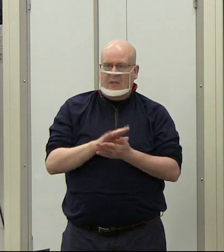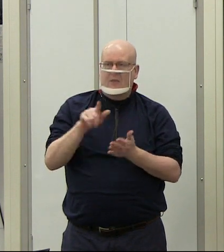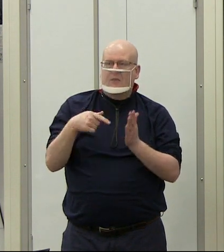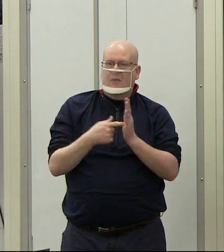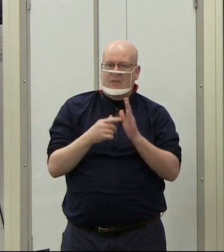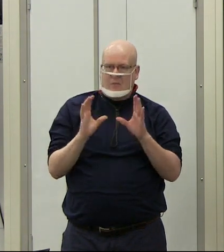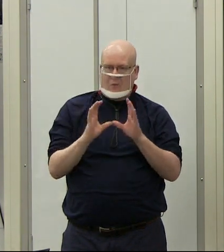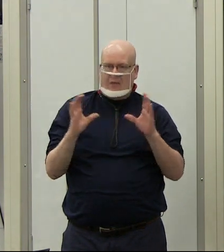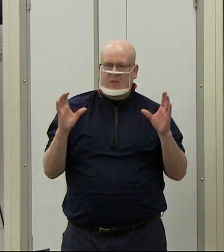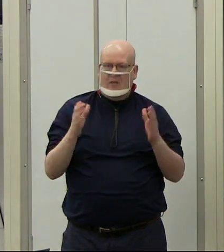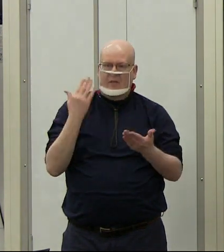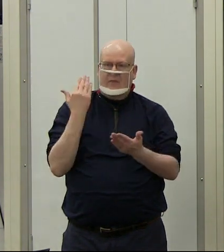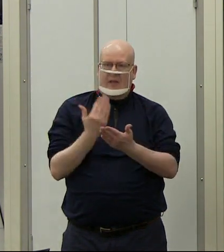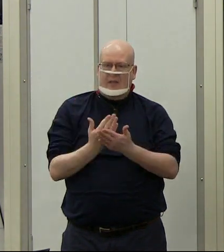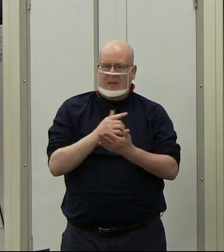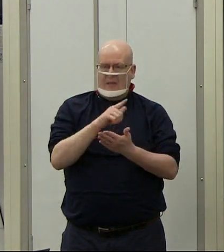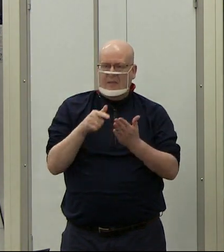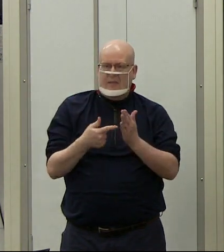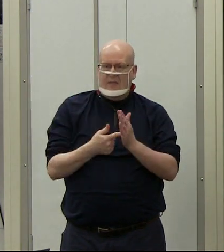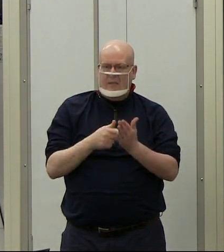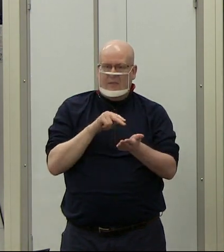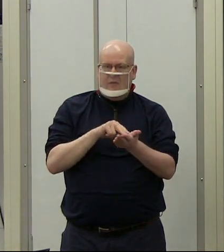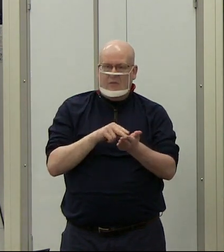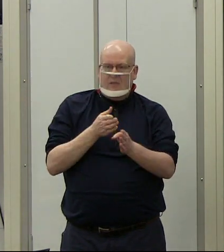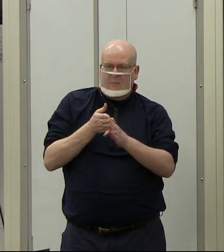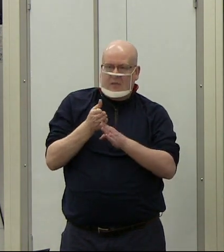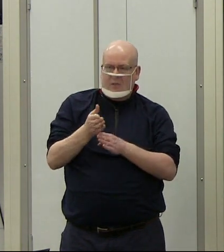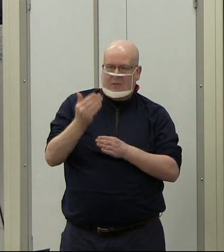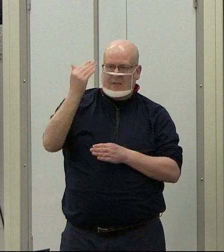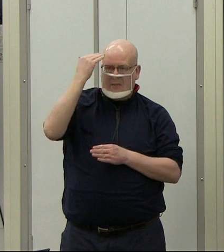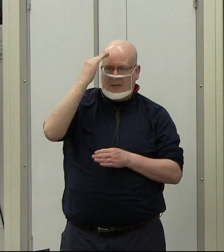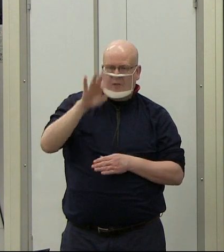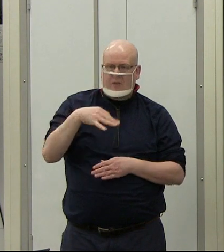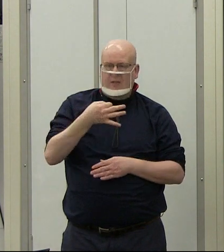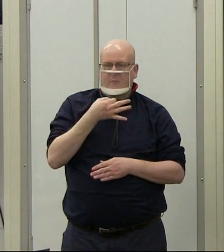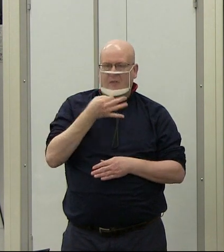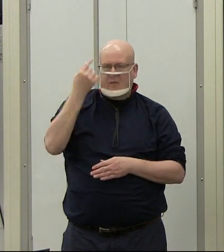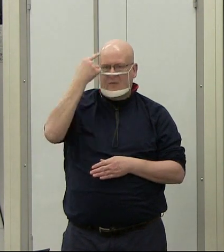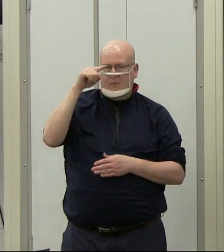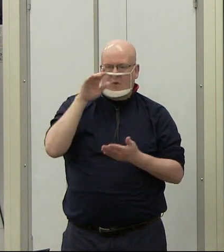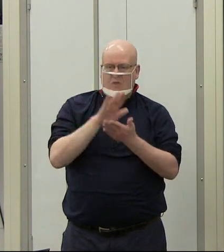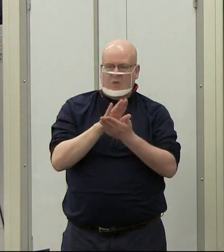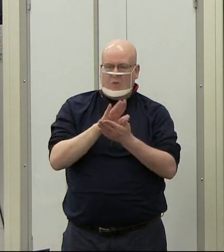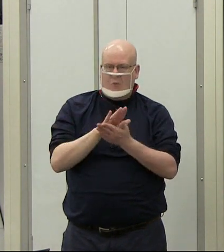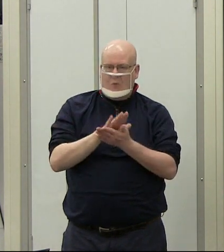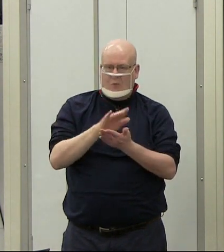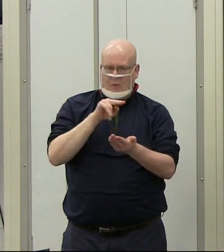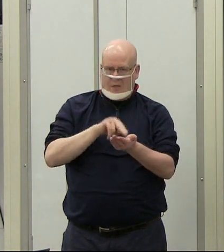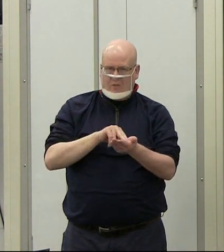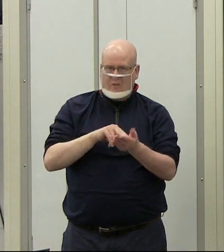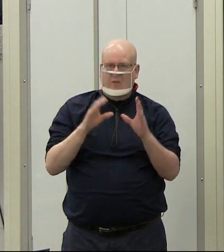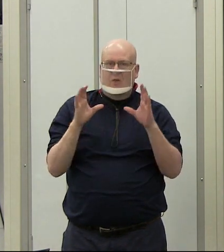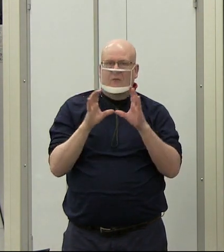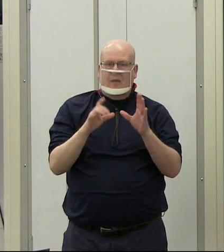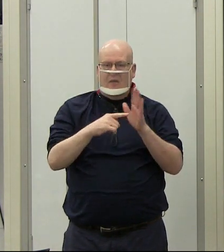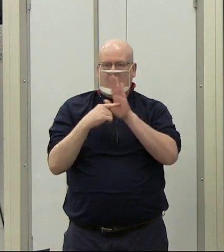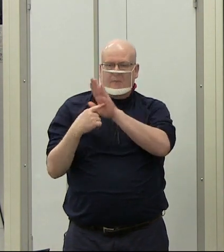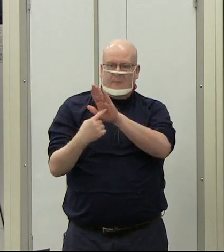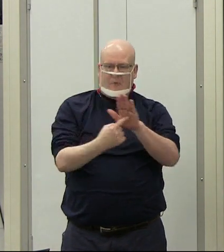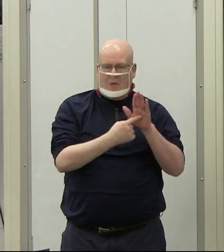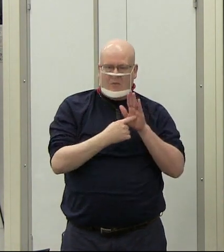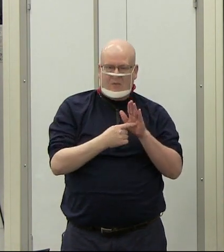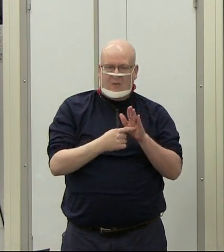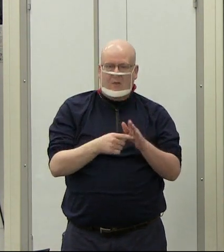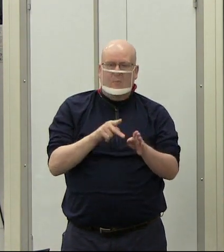credential validates these nurses' specialized knowledge and expertise as a school nurse. Certification also demonstrates their